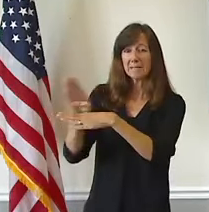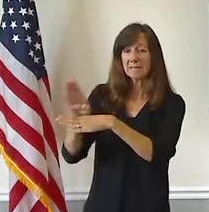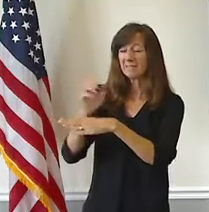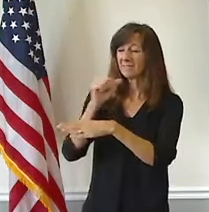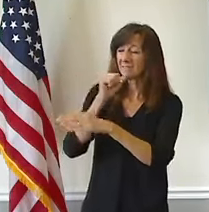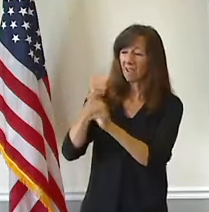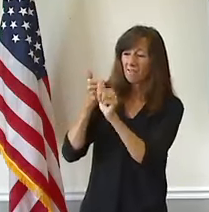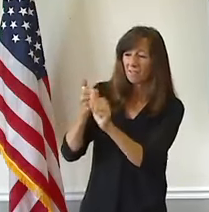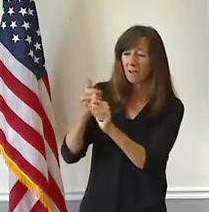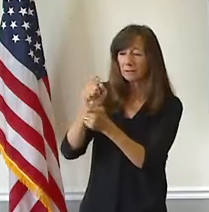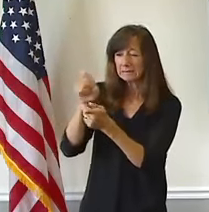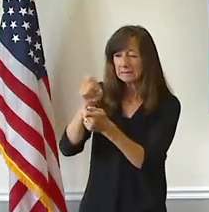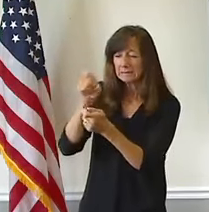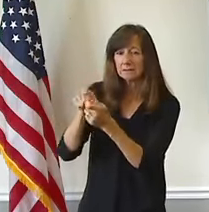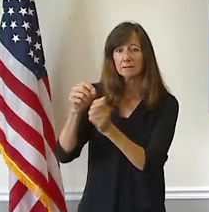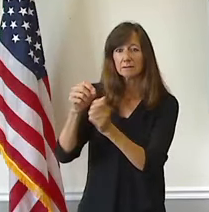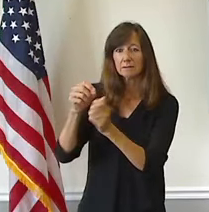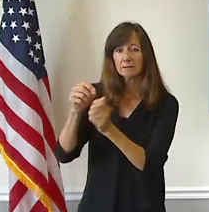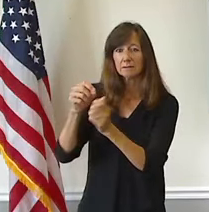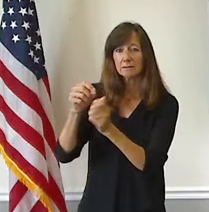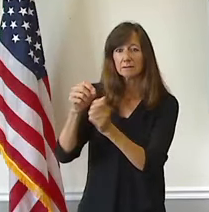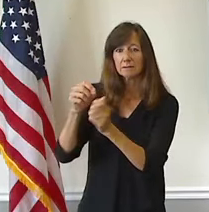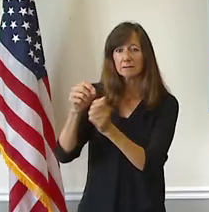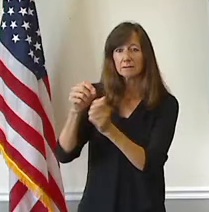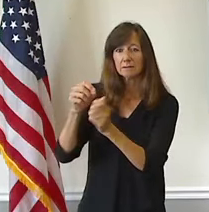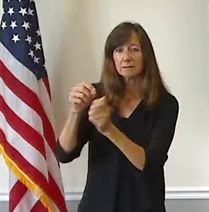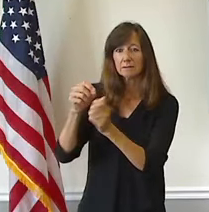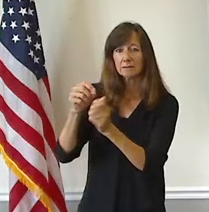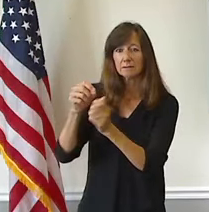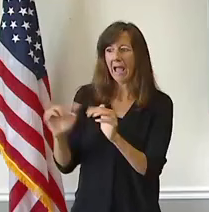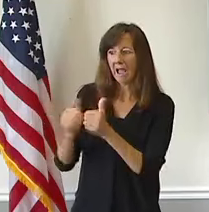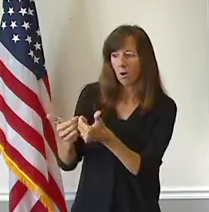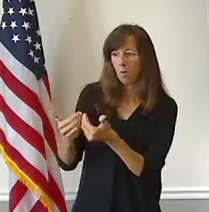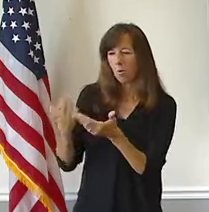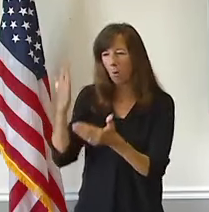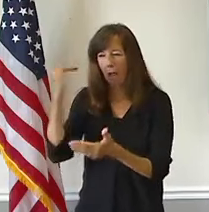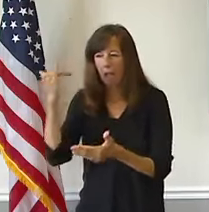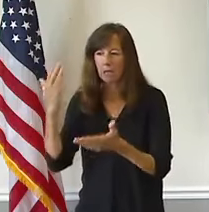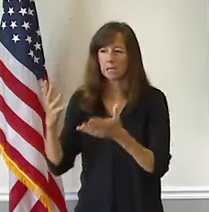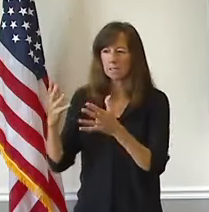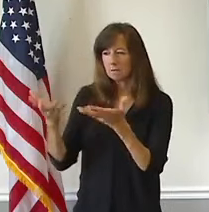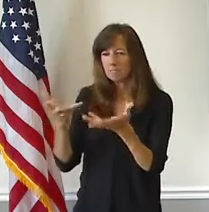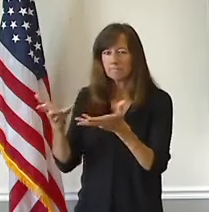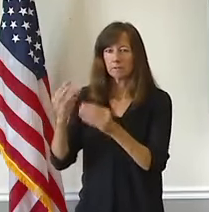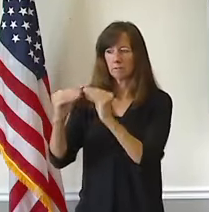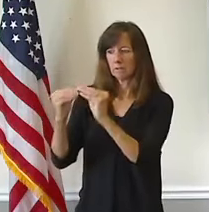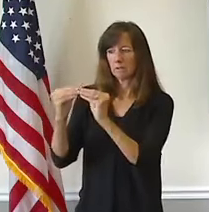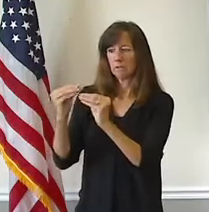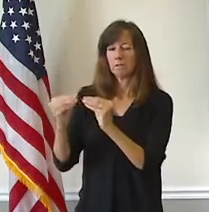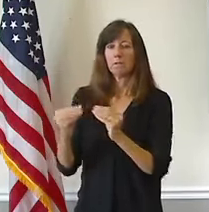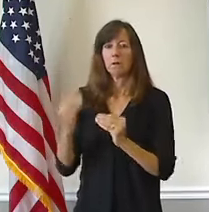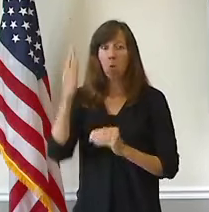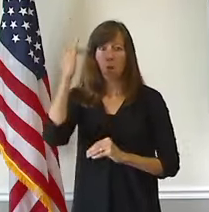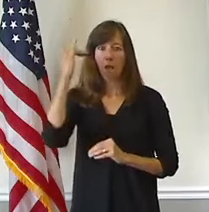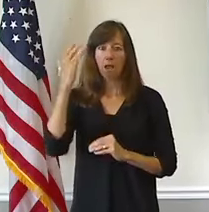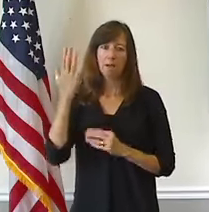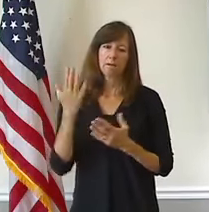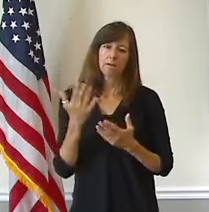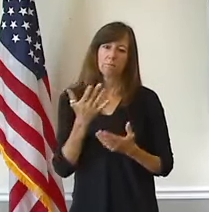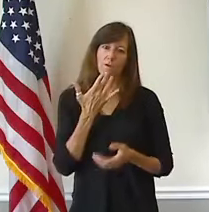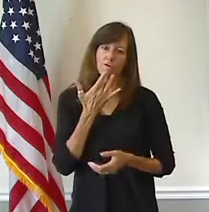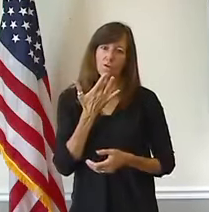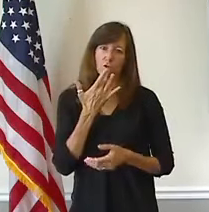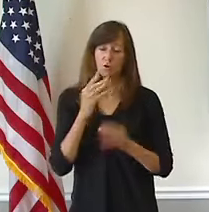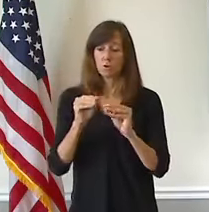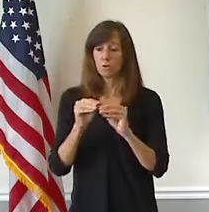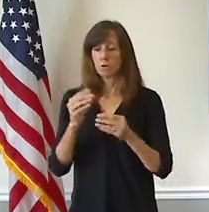as soon as we get the report, we are on it immediately, because we want to get ahead of this disease. And this is one of the ways to maintain